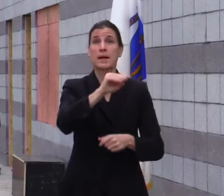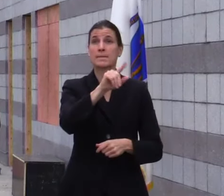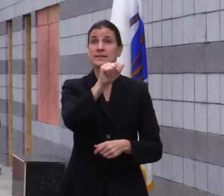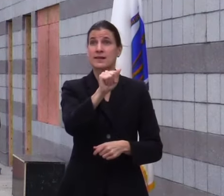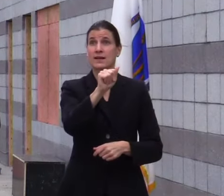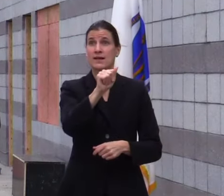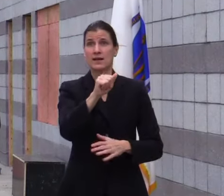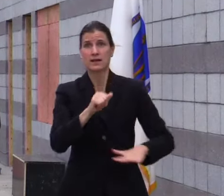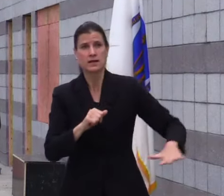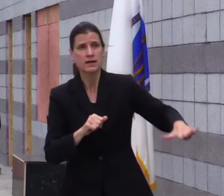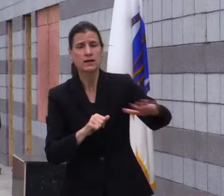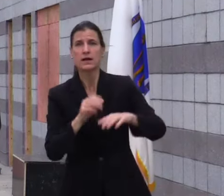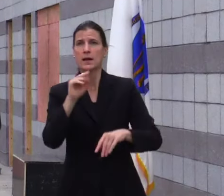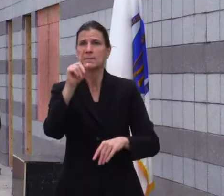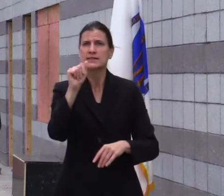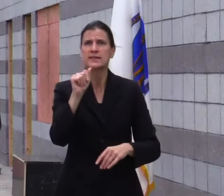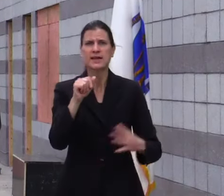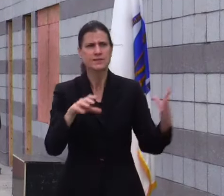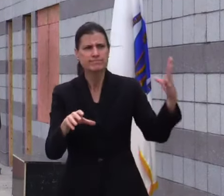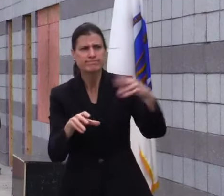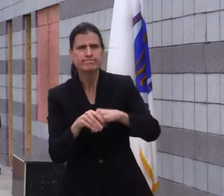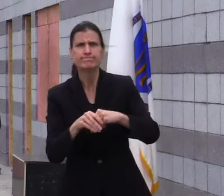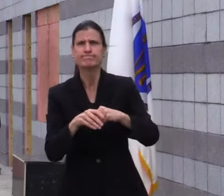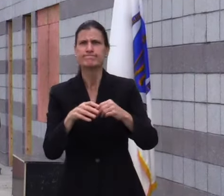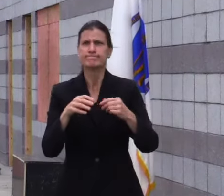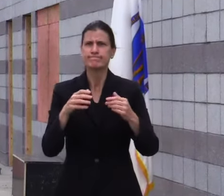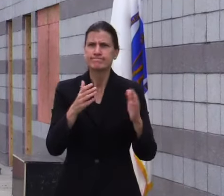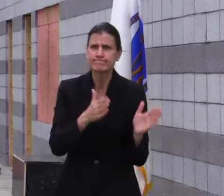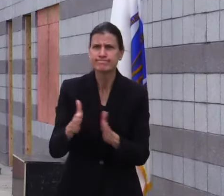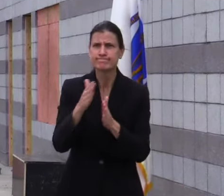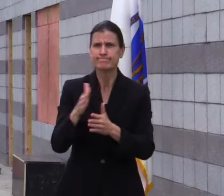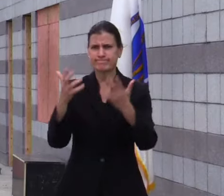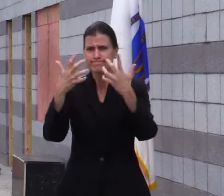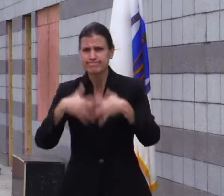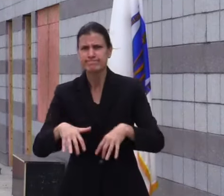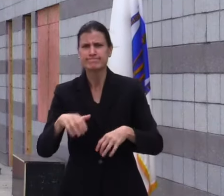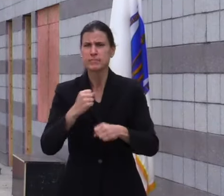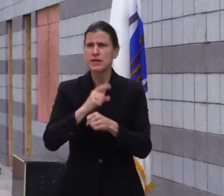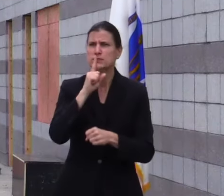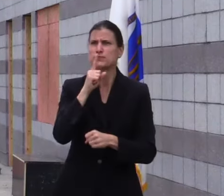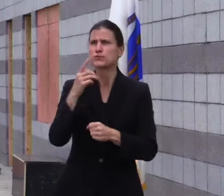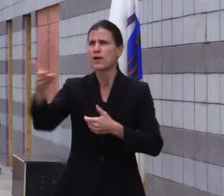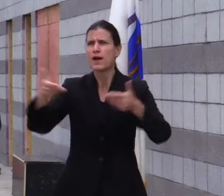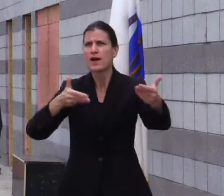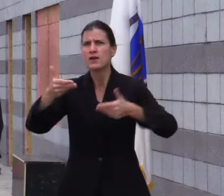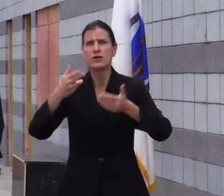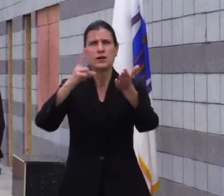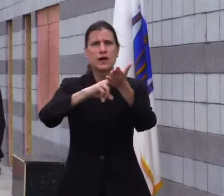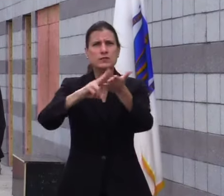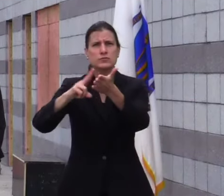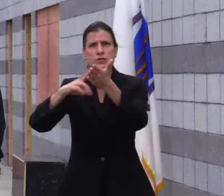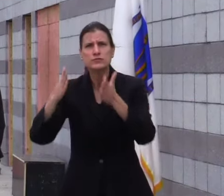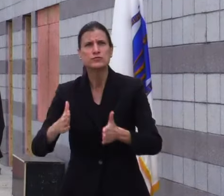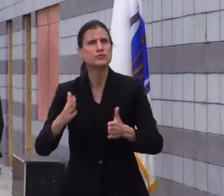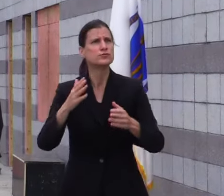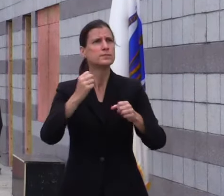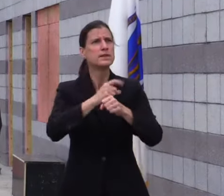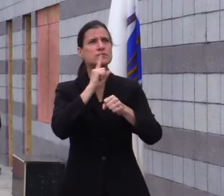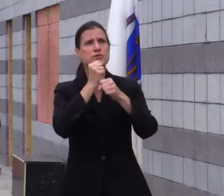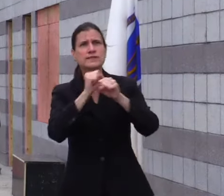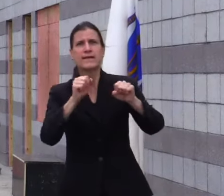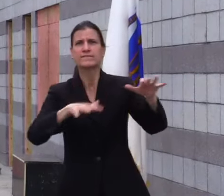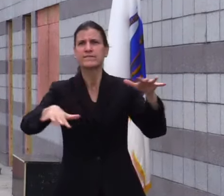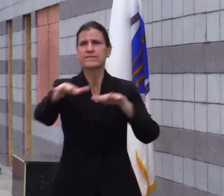was capable of simultaneously delivering the needed upgrades to all of their assets and delivering important